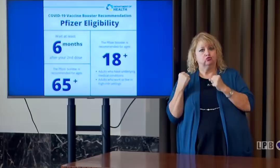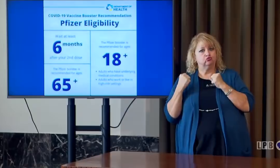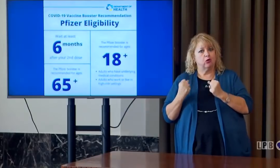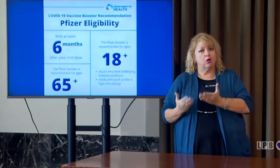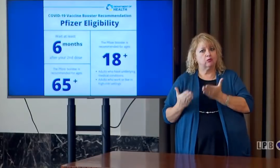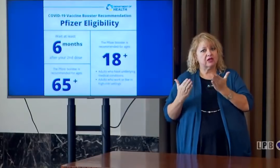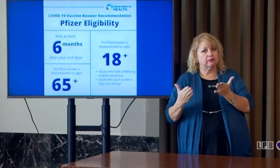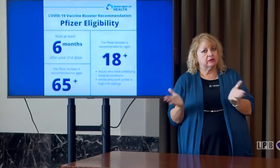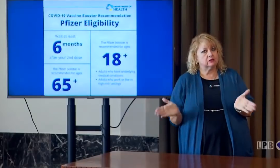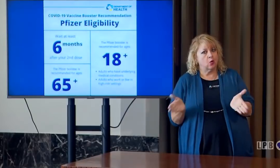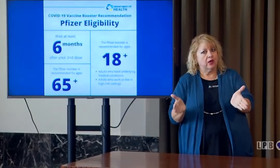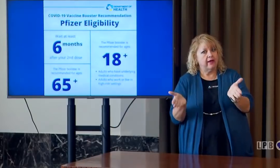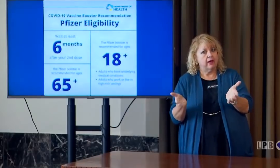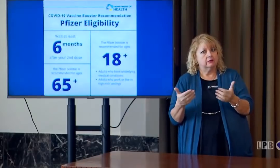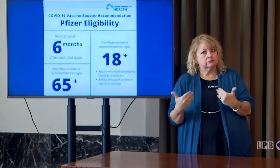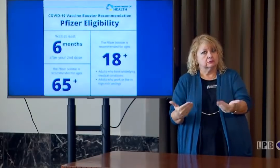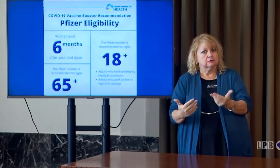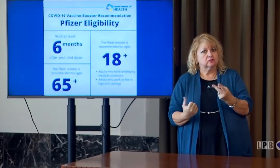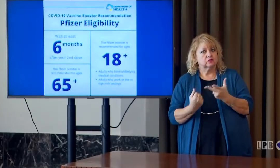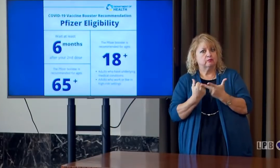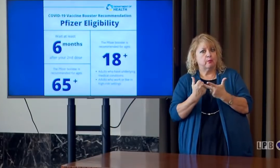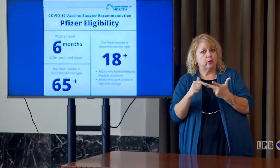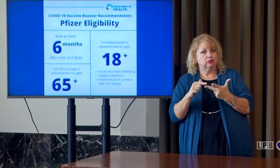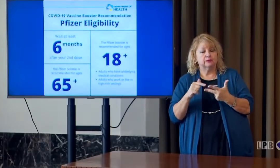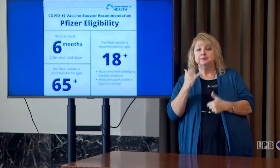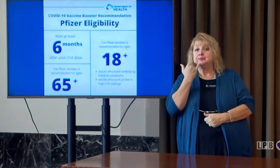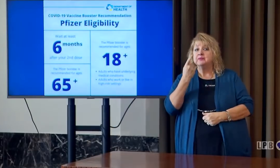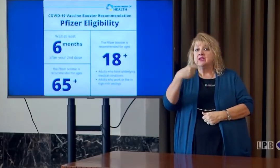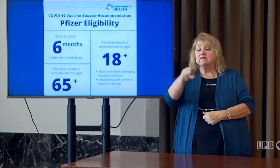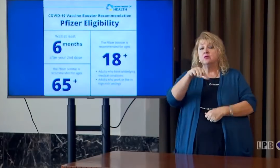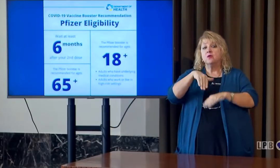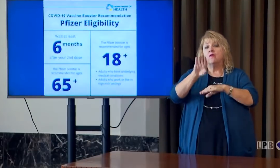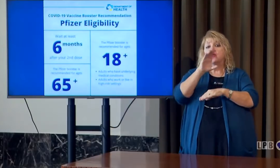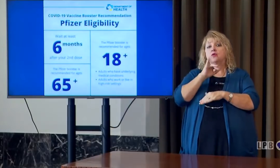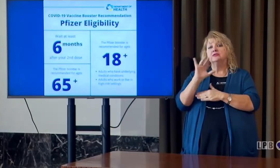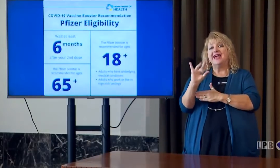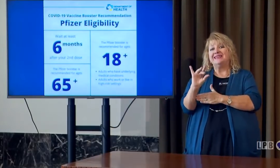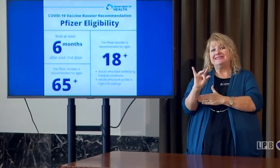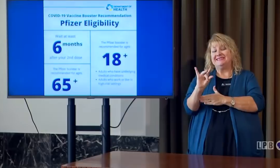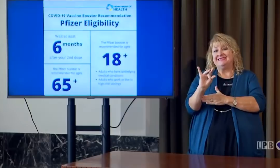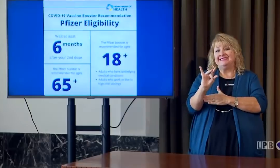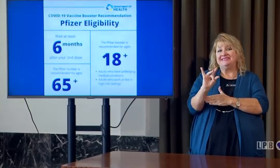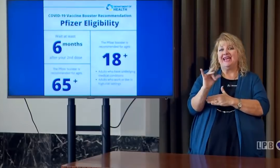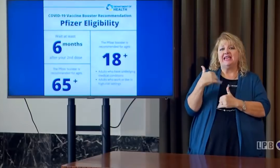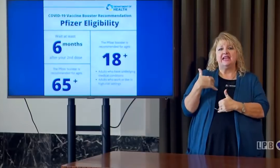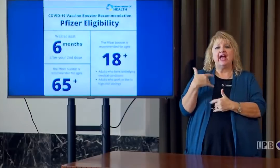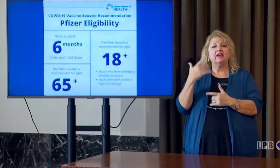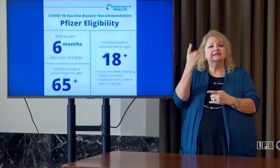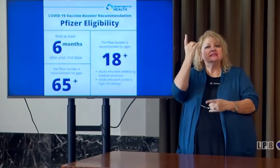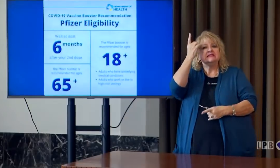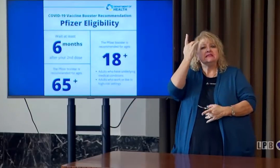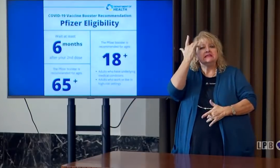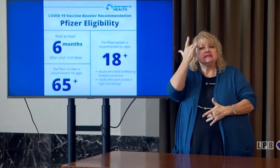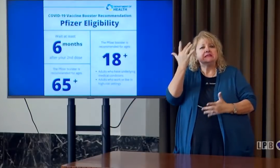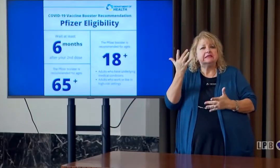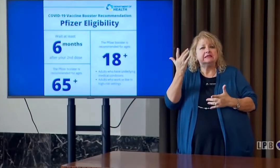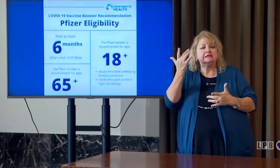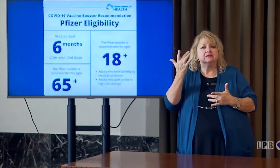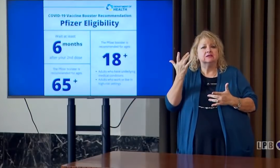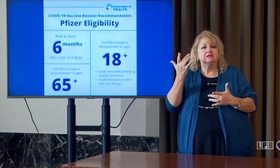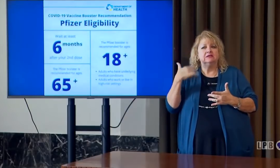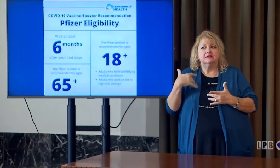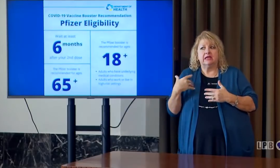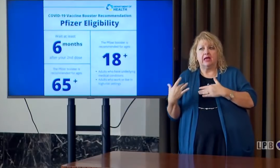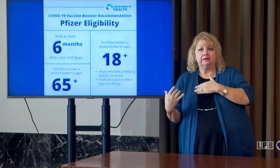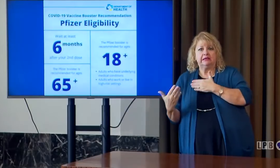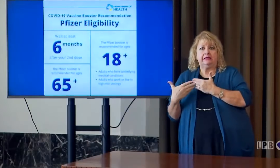boosted, or you are 18 and above and either have an underlying condition that puts you at increased risk, and that list of conditions